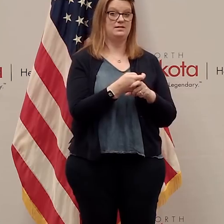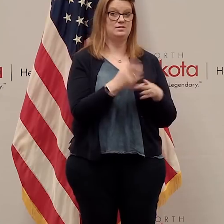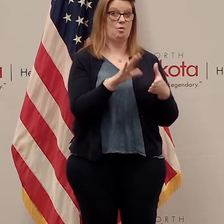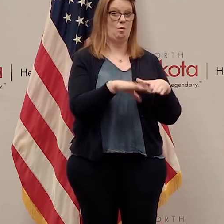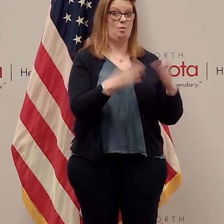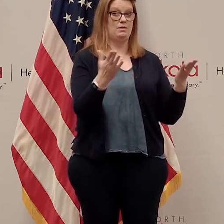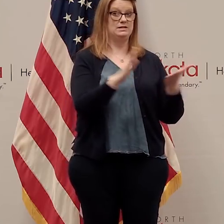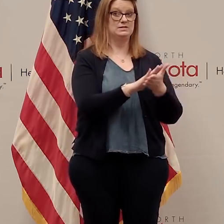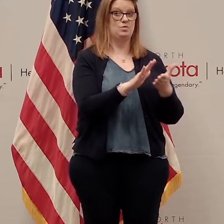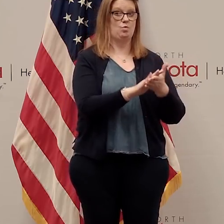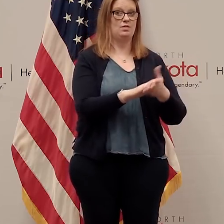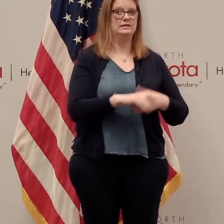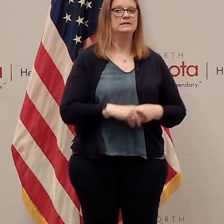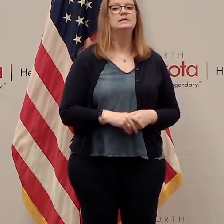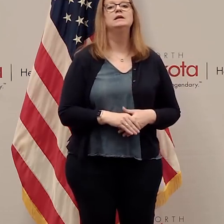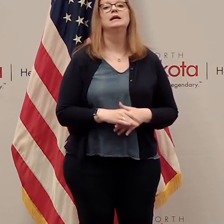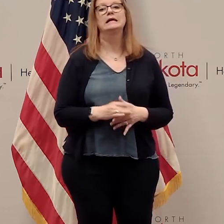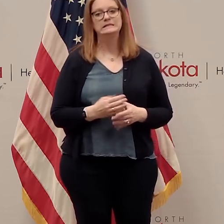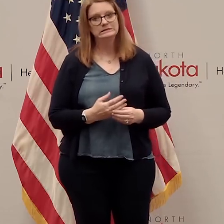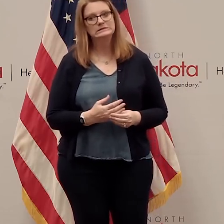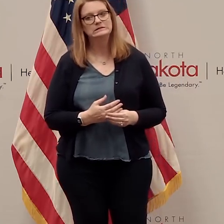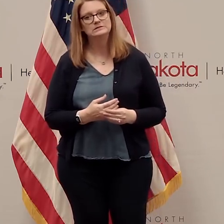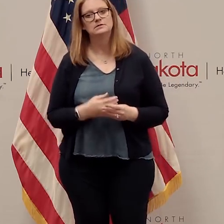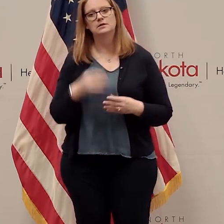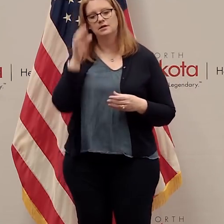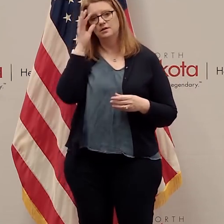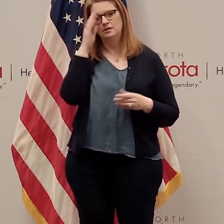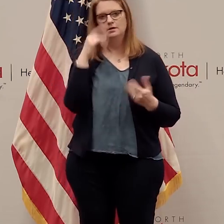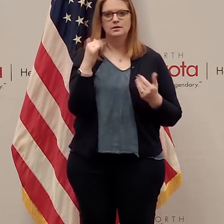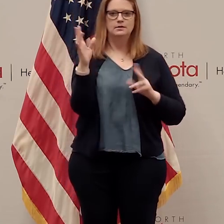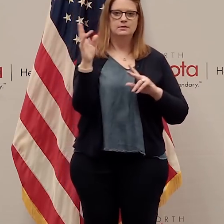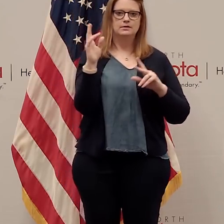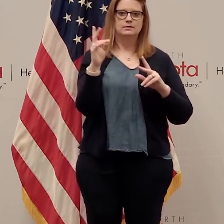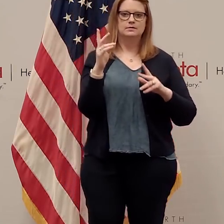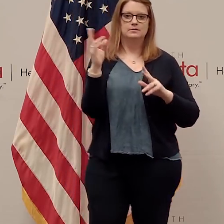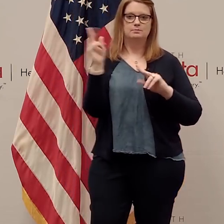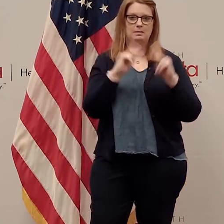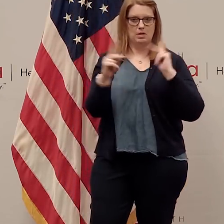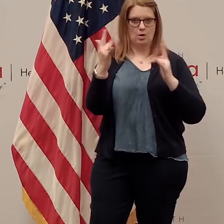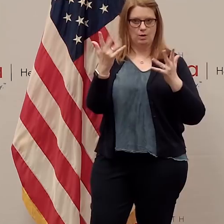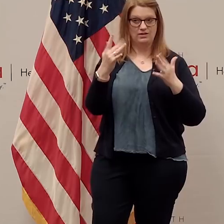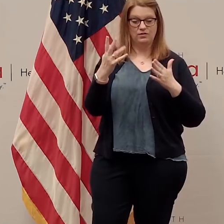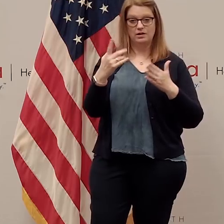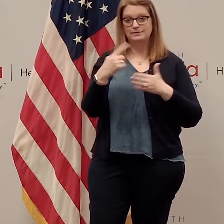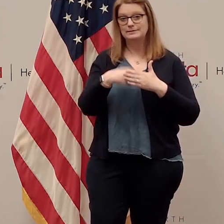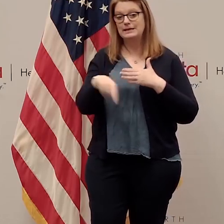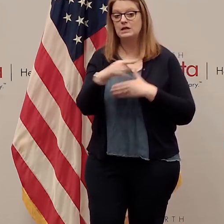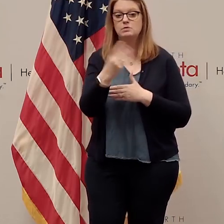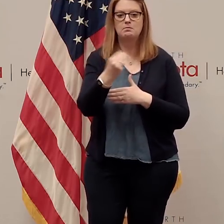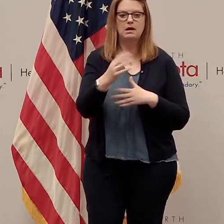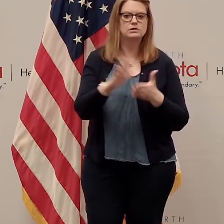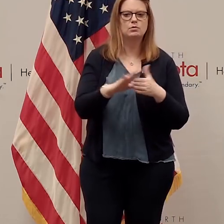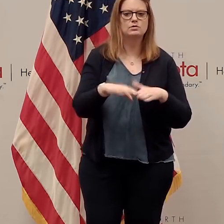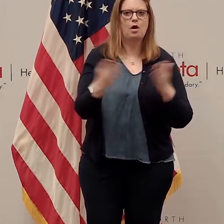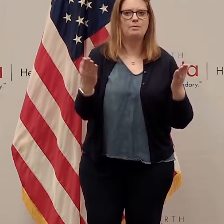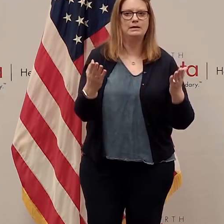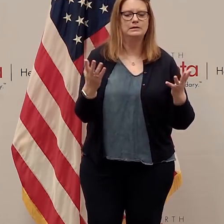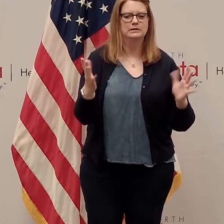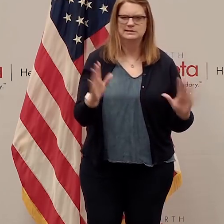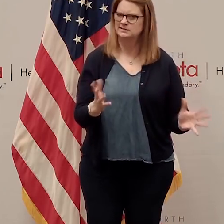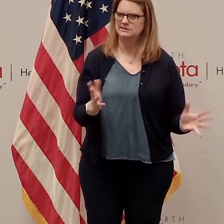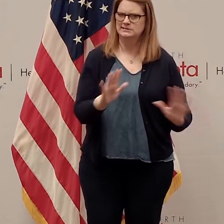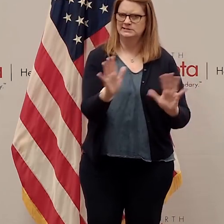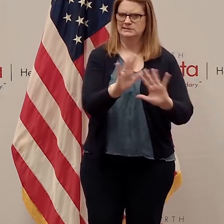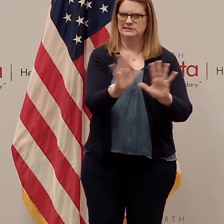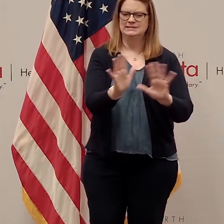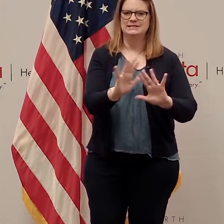some people are just waiting for the day that we're going to say schools are going to reopen next Monday, and I feel again like that's not like turning